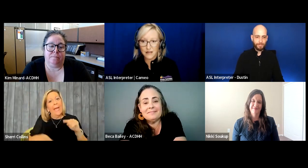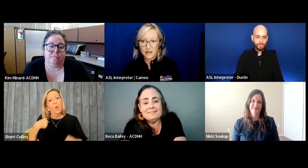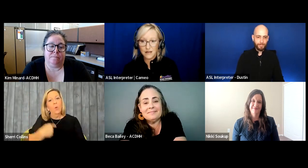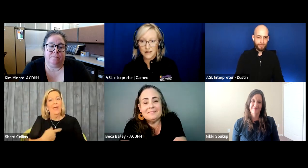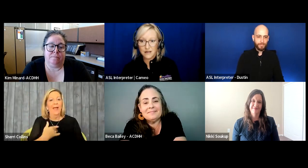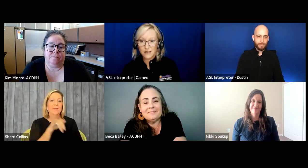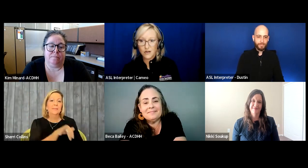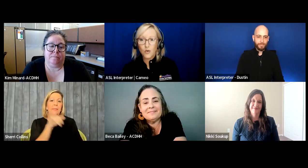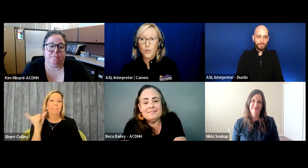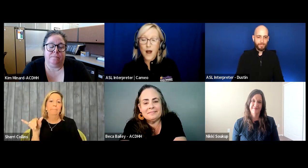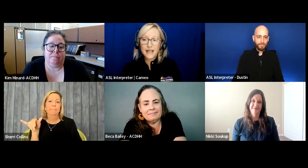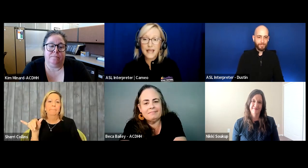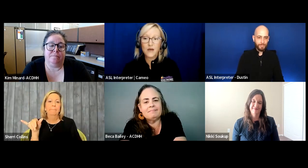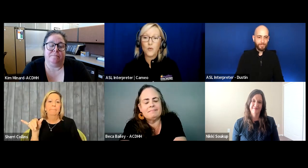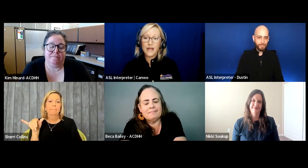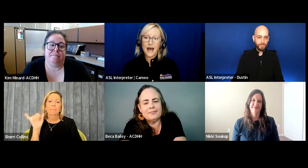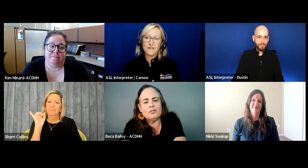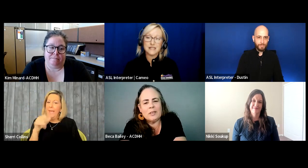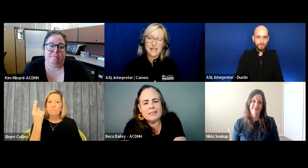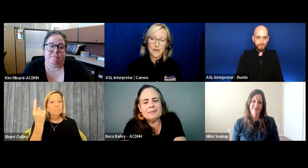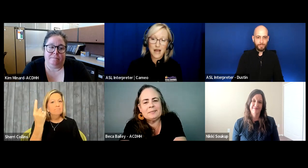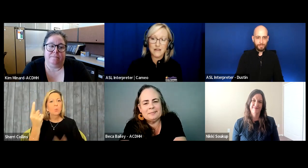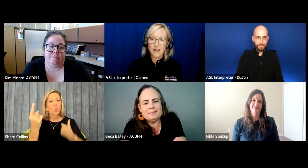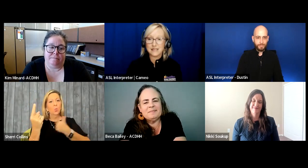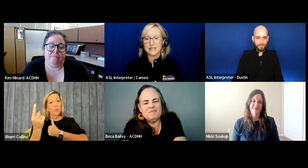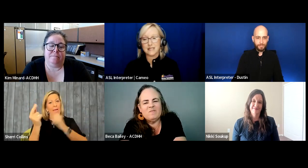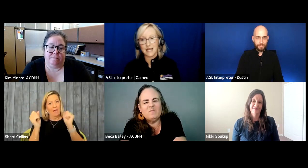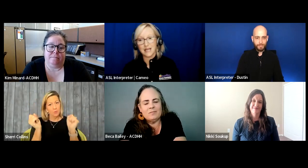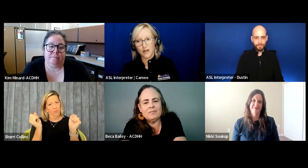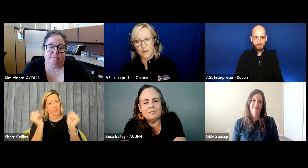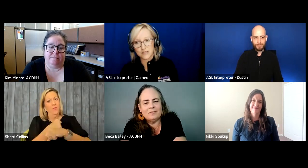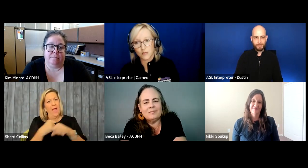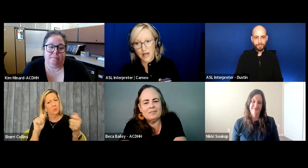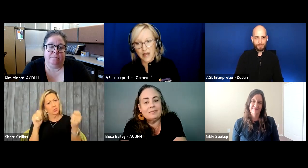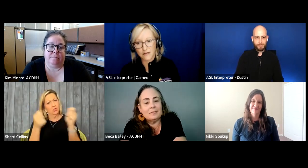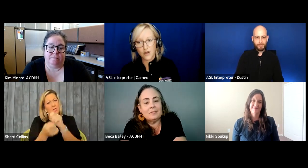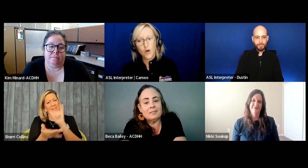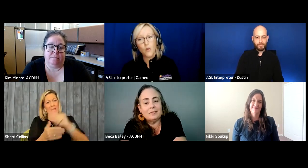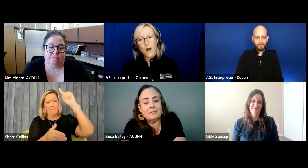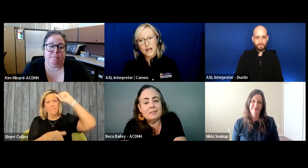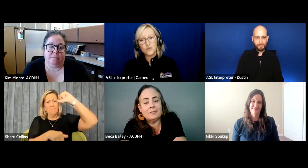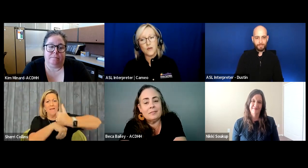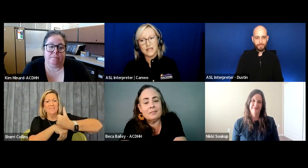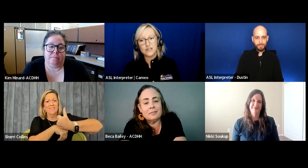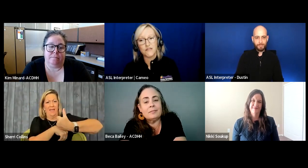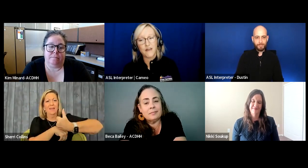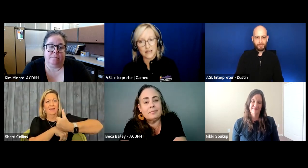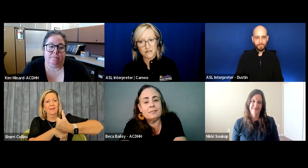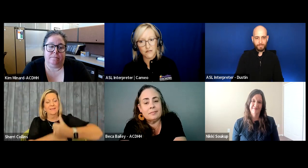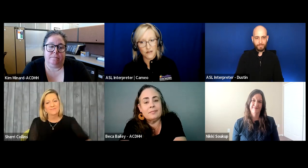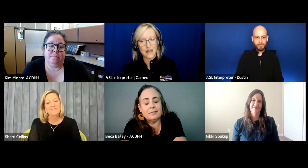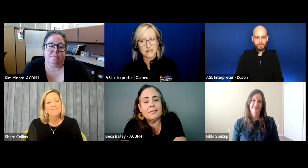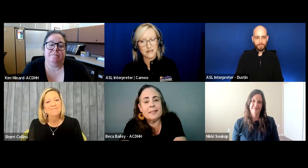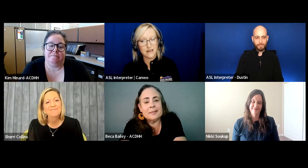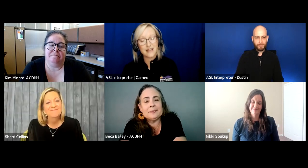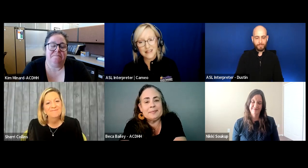me. Why can't we have the same kind of access that a hearing person would have? Why do we need to fight